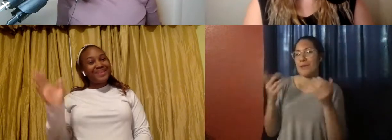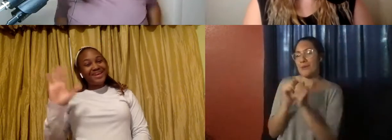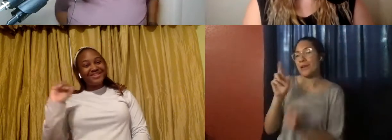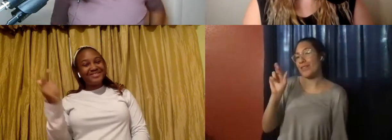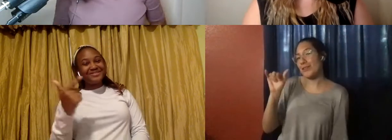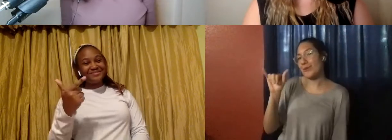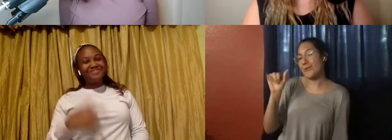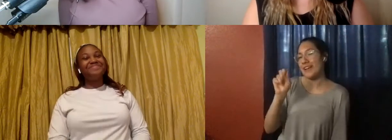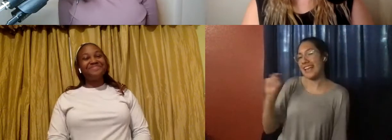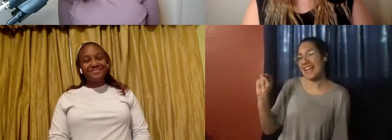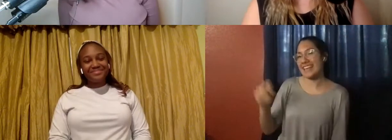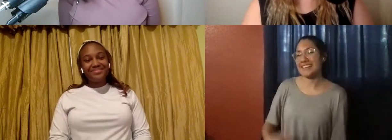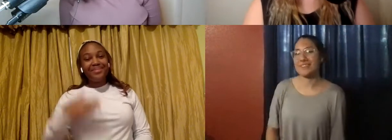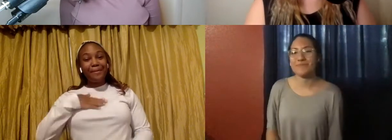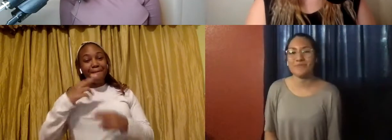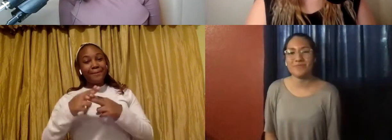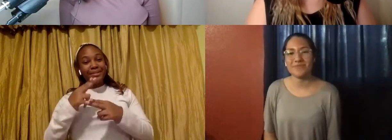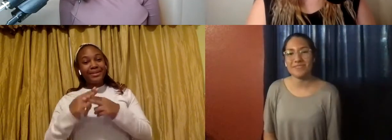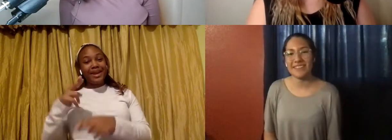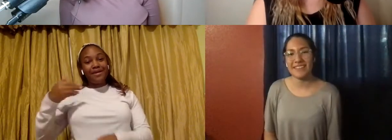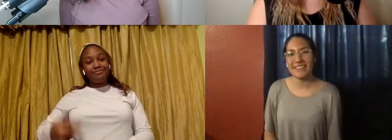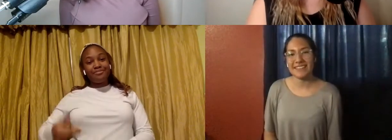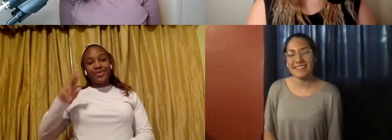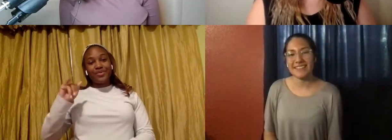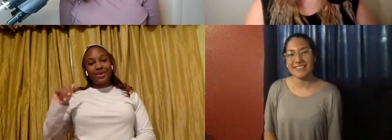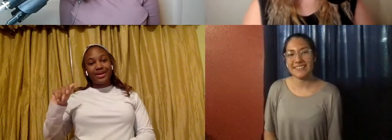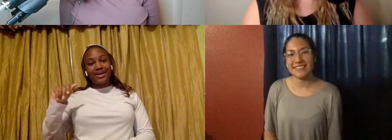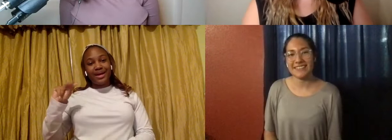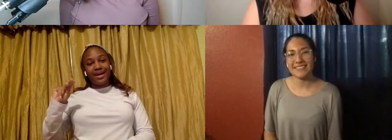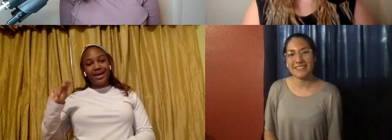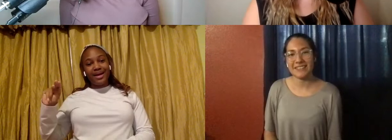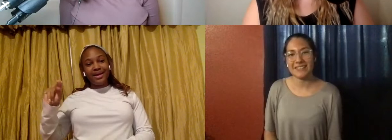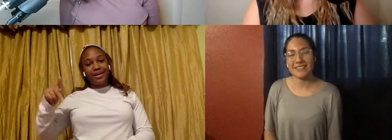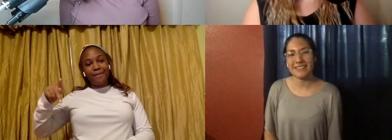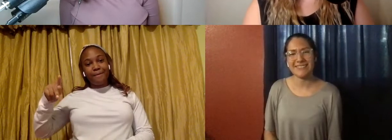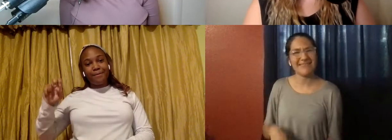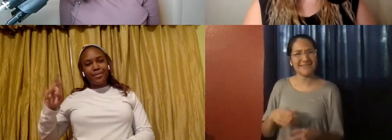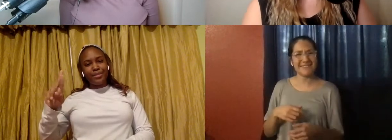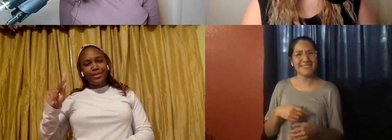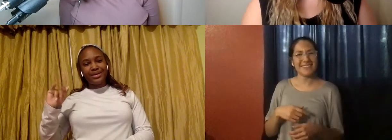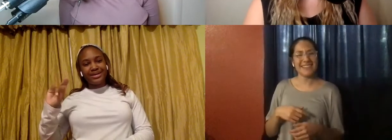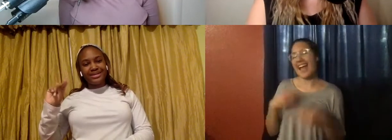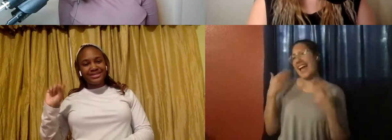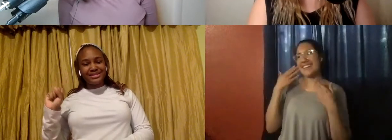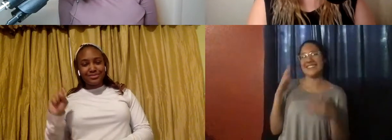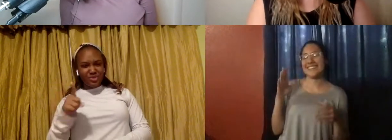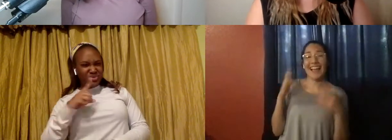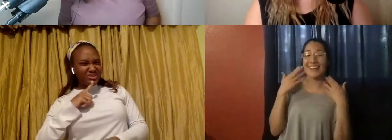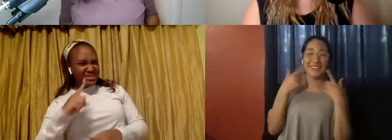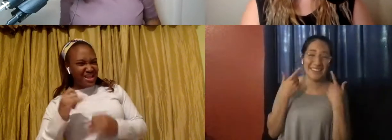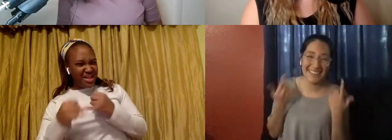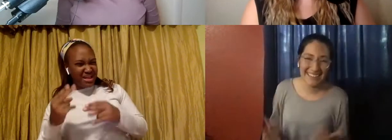everybody. My name is Ryann Perkins. Did you say last name? I don't know. I'm already doing this wrong.